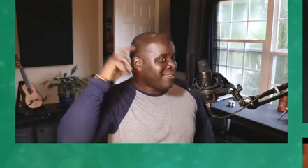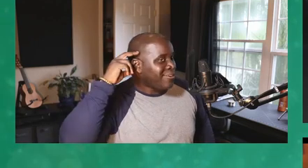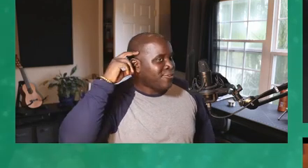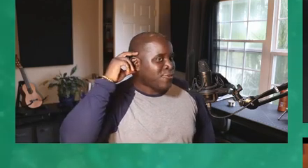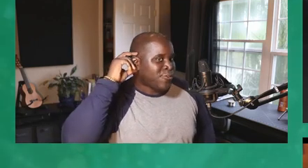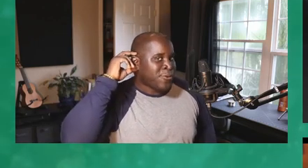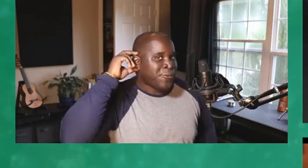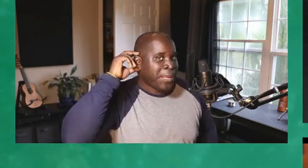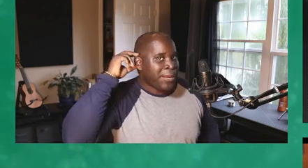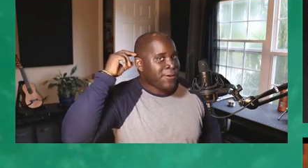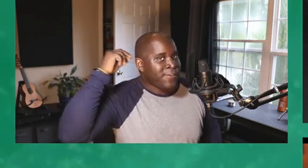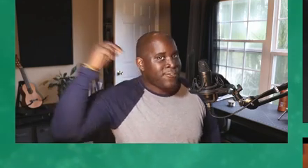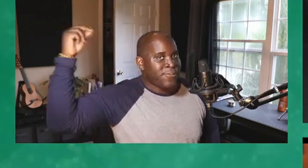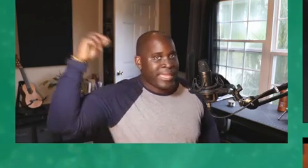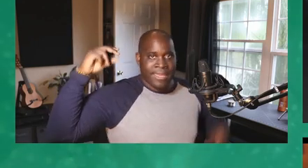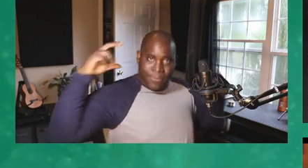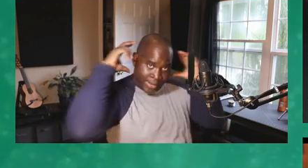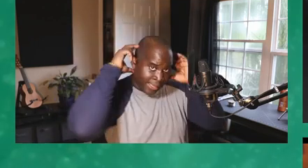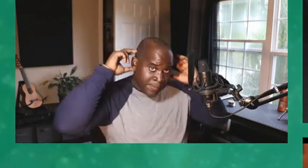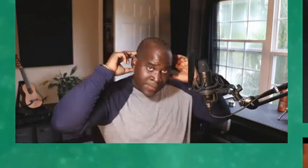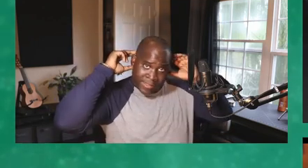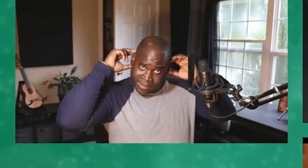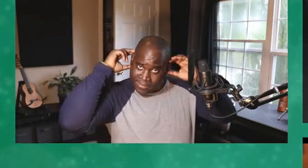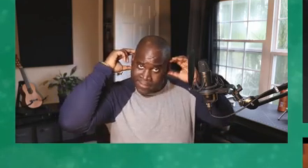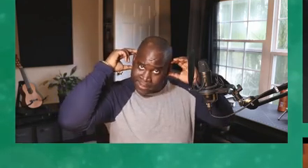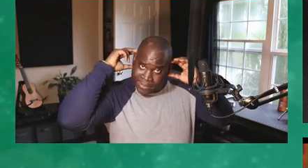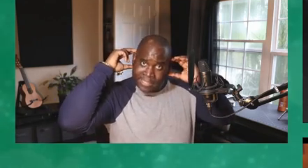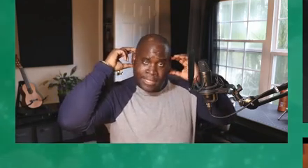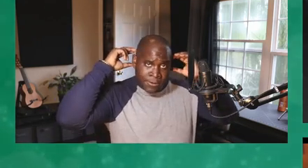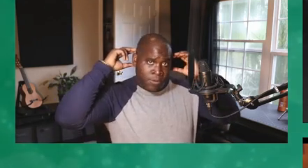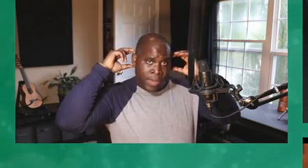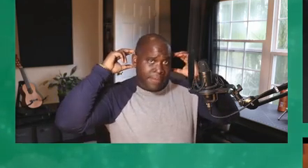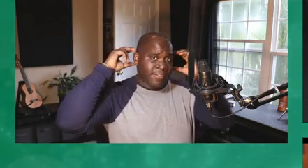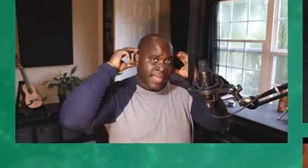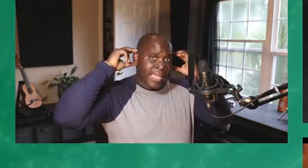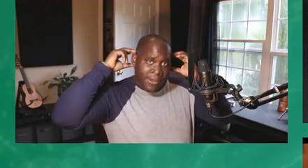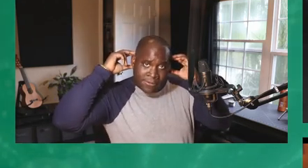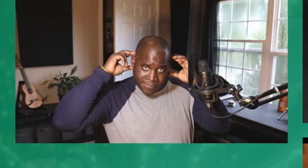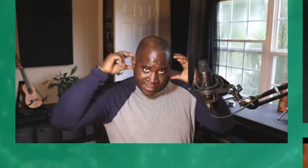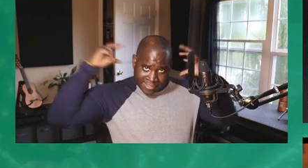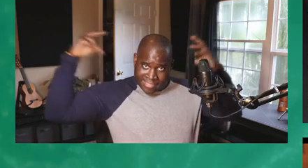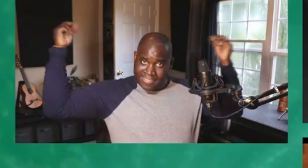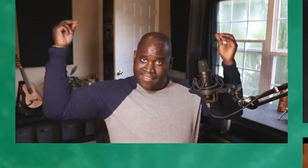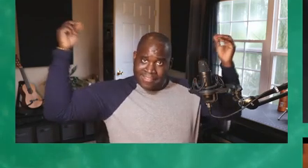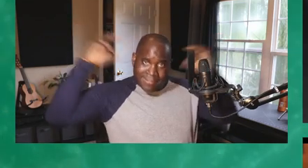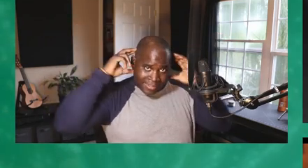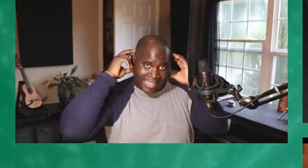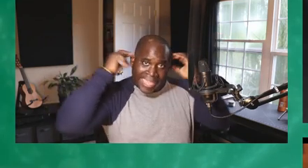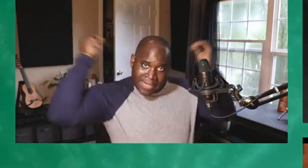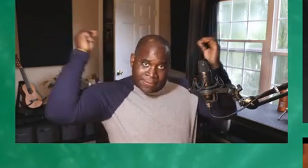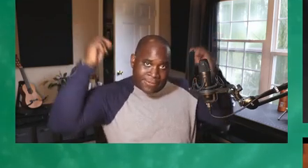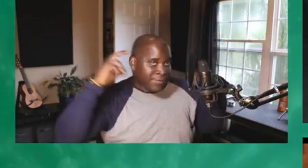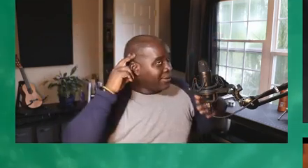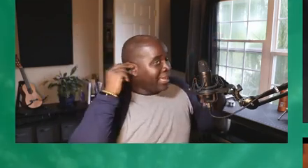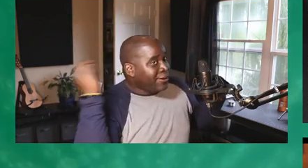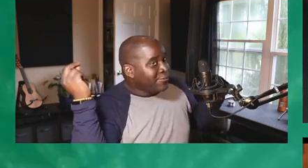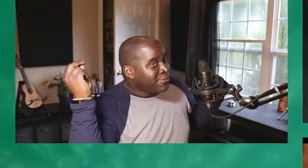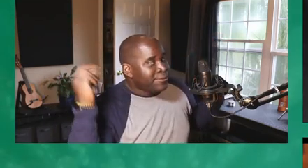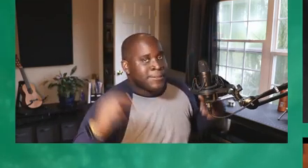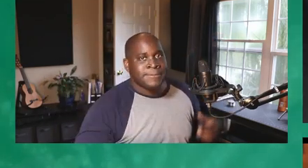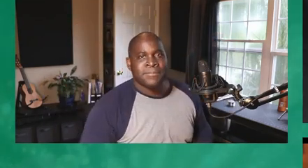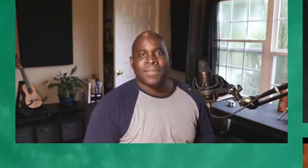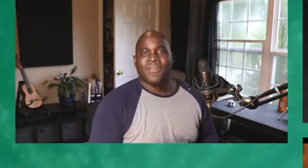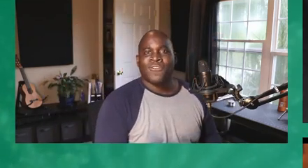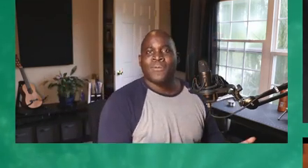this. So she's going to her ears and she's making it pointy. The clearer way of signing elf is like this, like